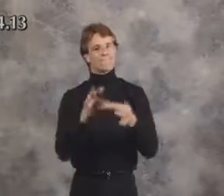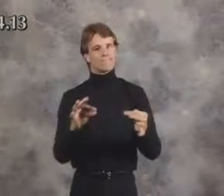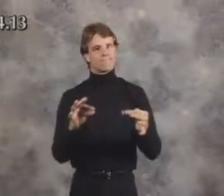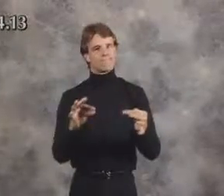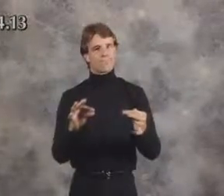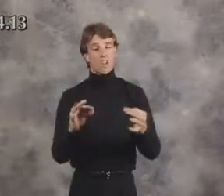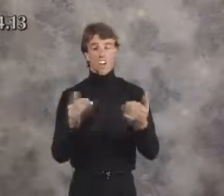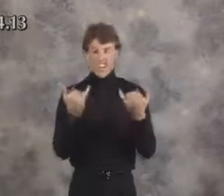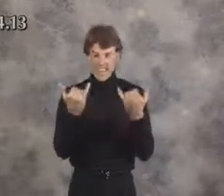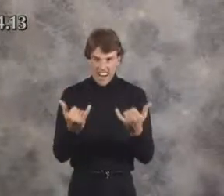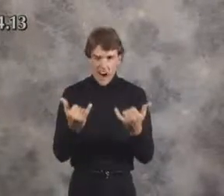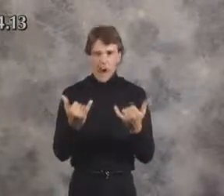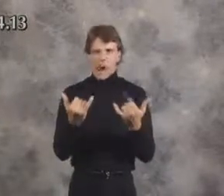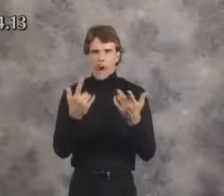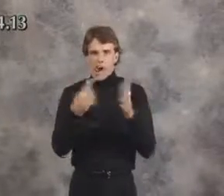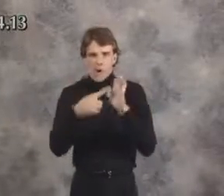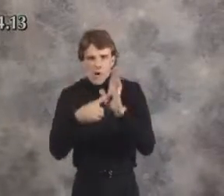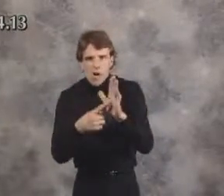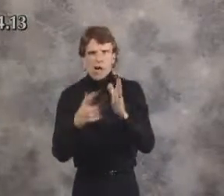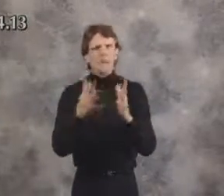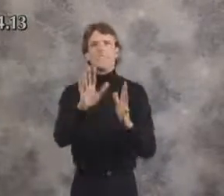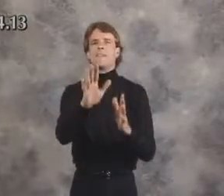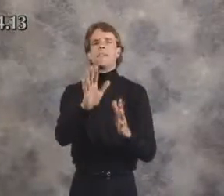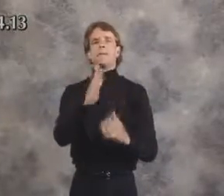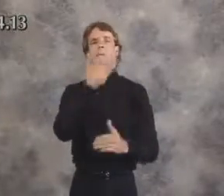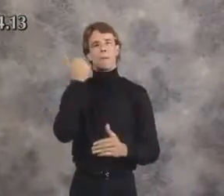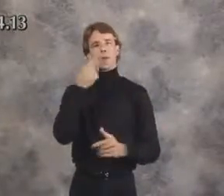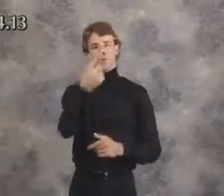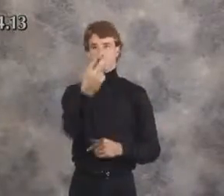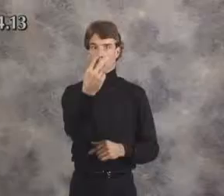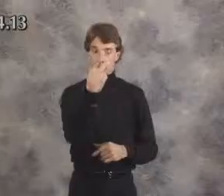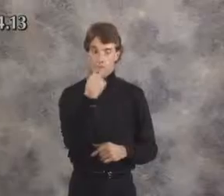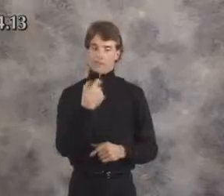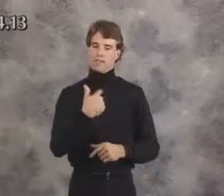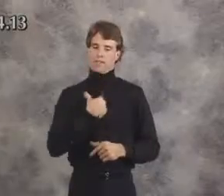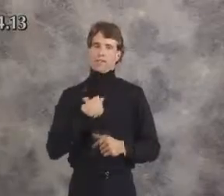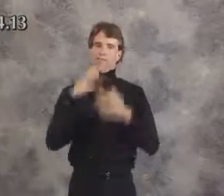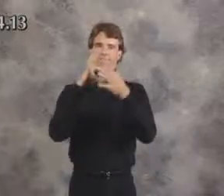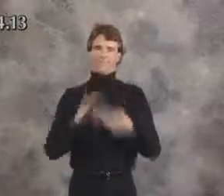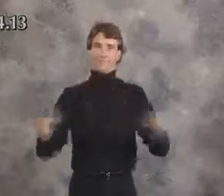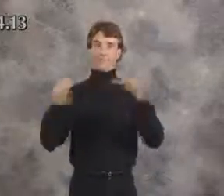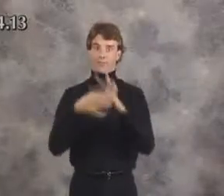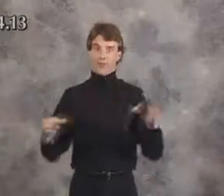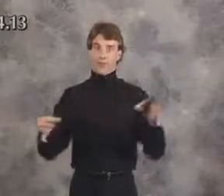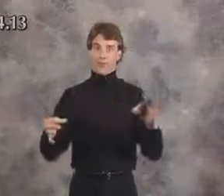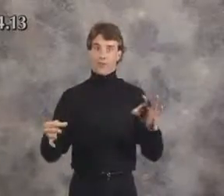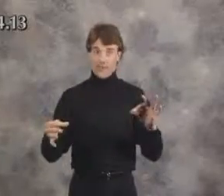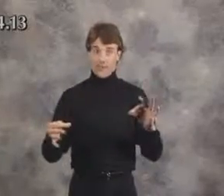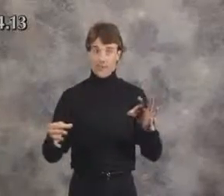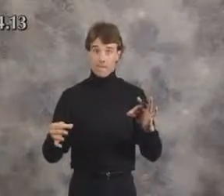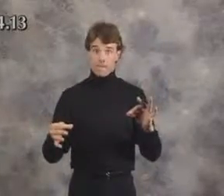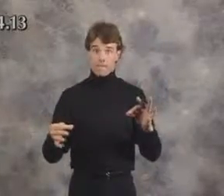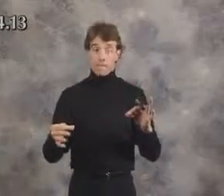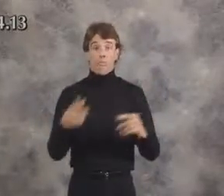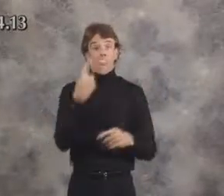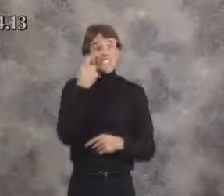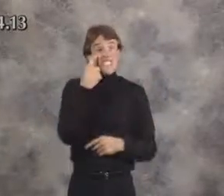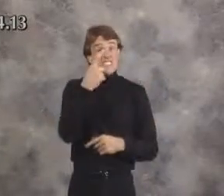story using only those hand shapes. Well, now, instead of explaining further, it'd be better for you just to watch my